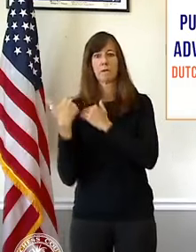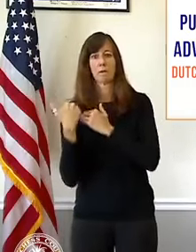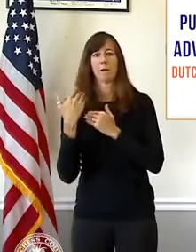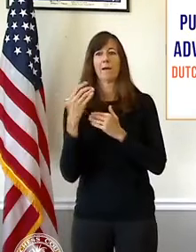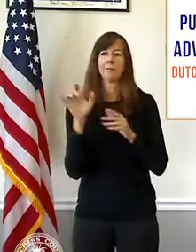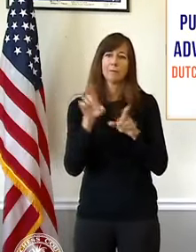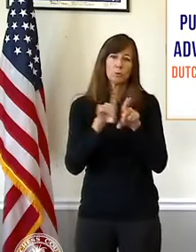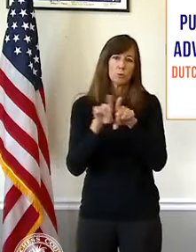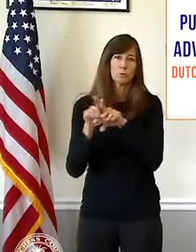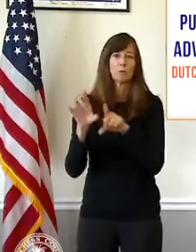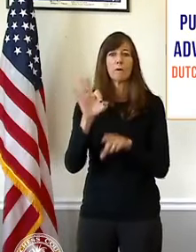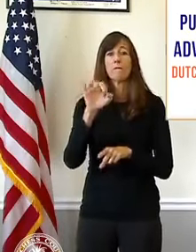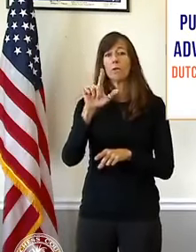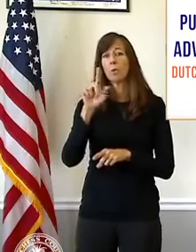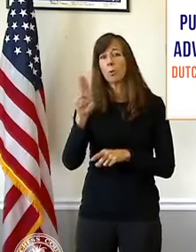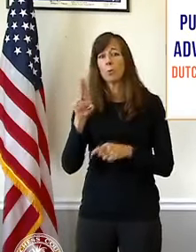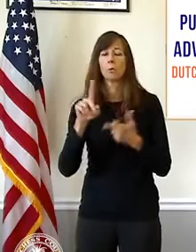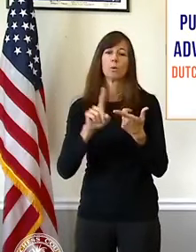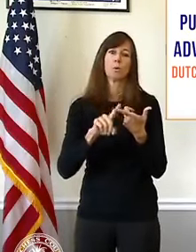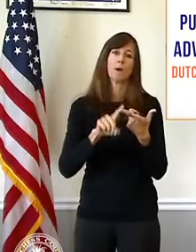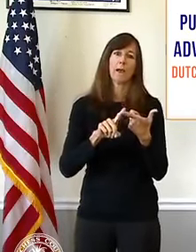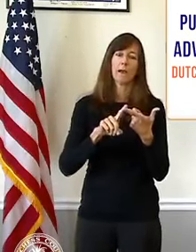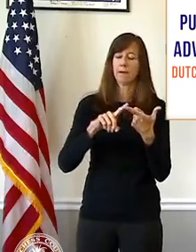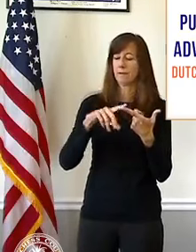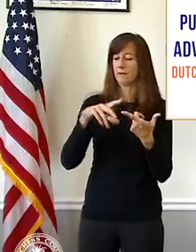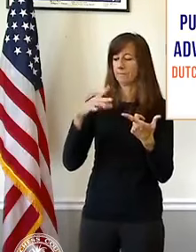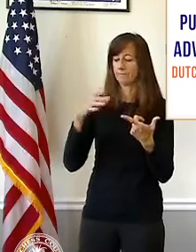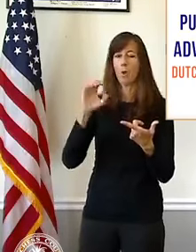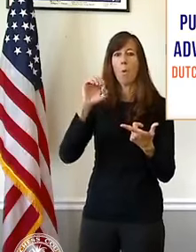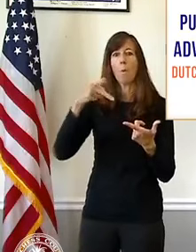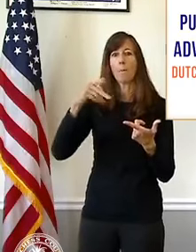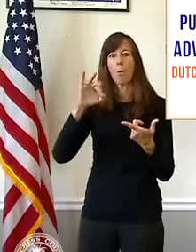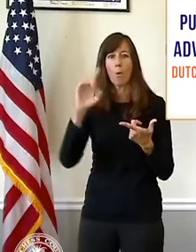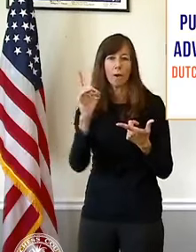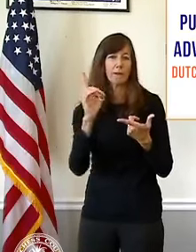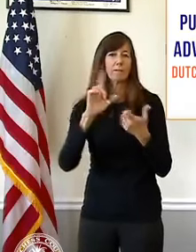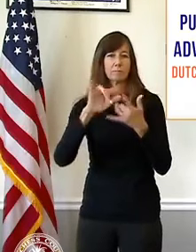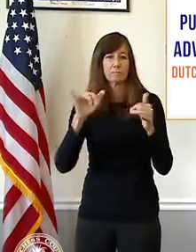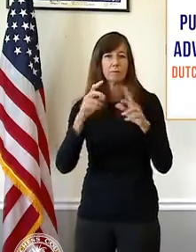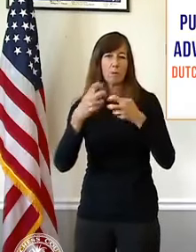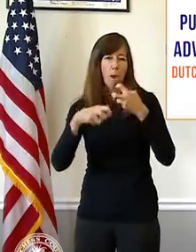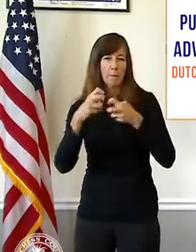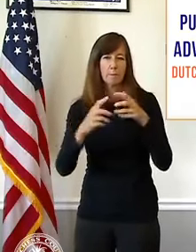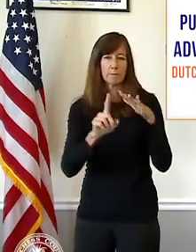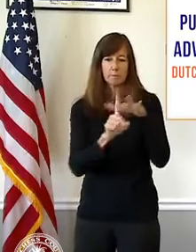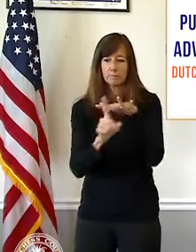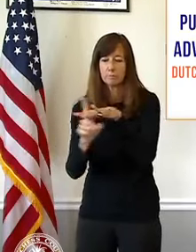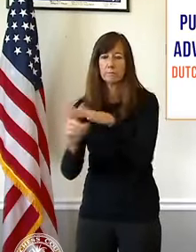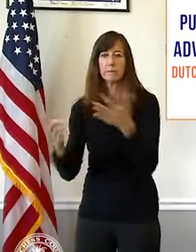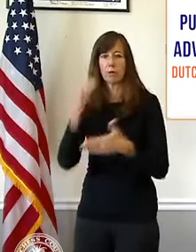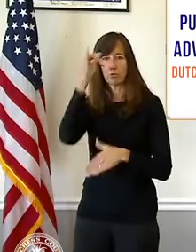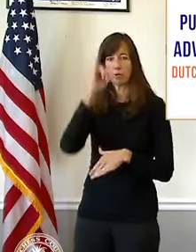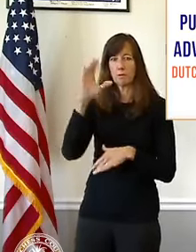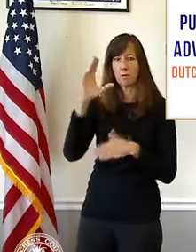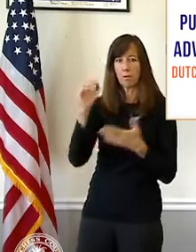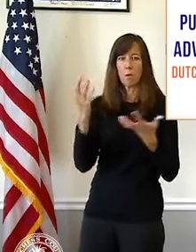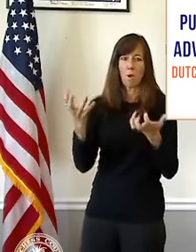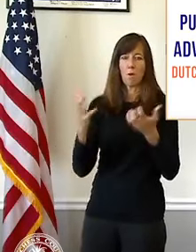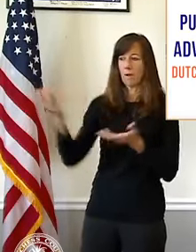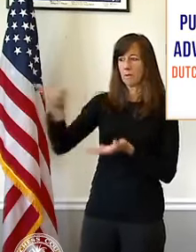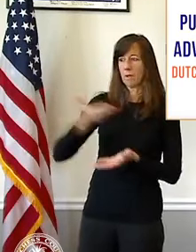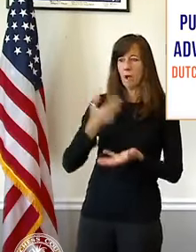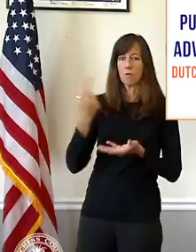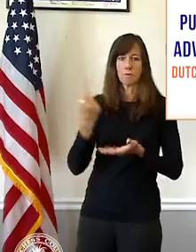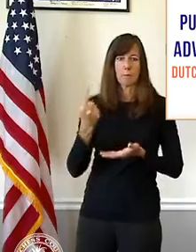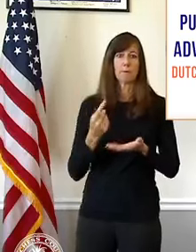So we are encouraging, if you're interested, 5 positions available, $62,000. We were able to provide these opportunities through a grant